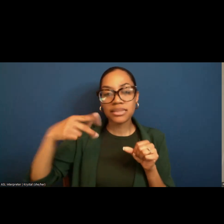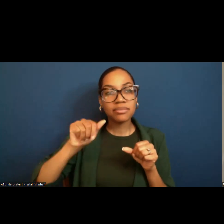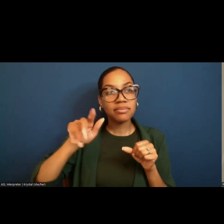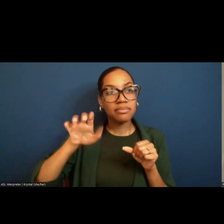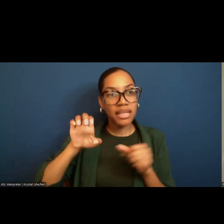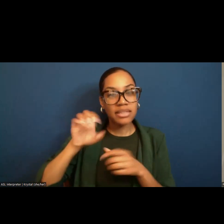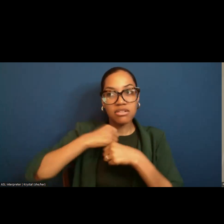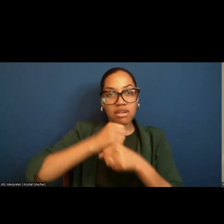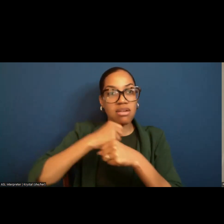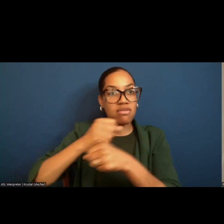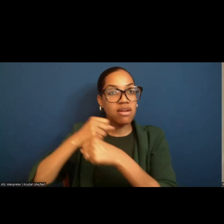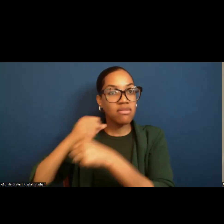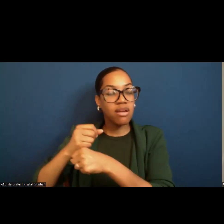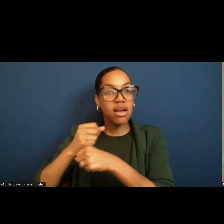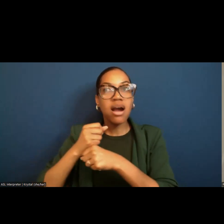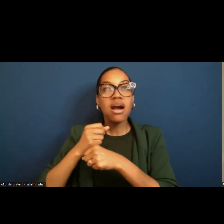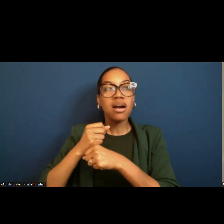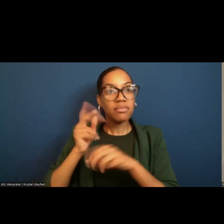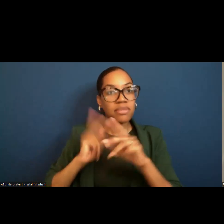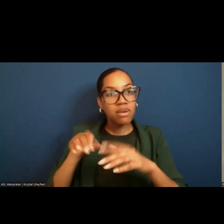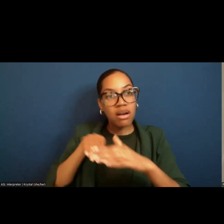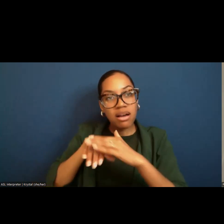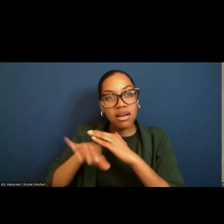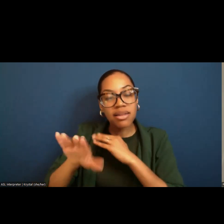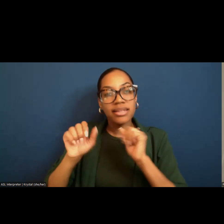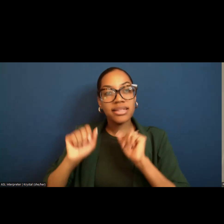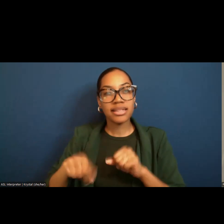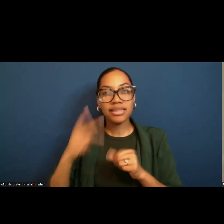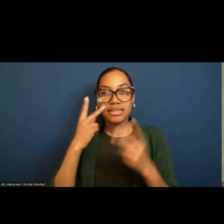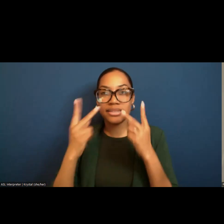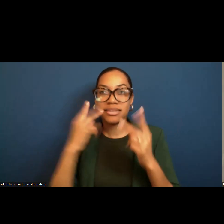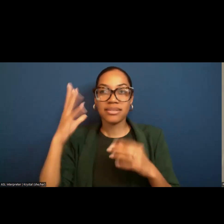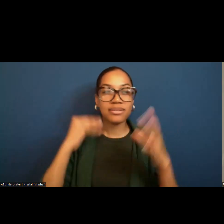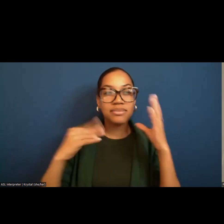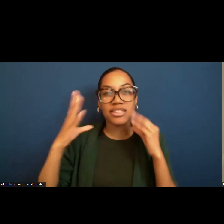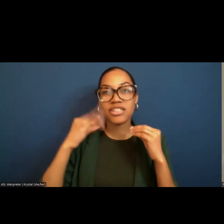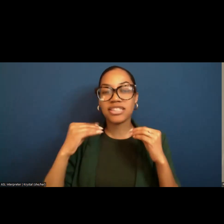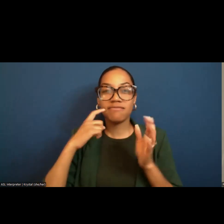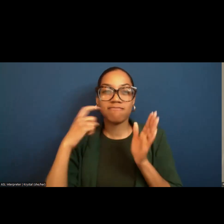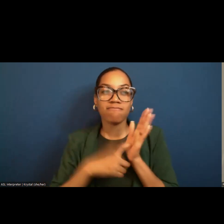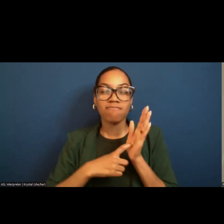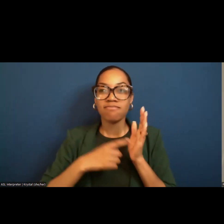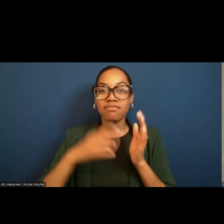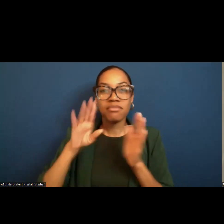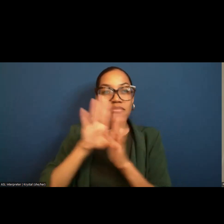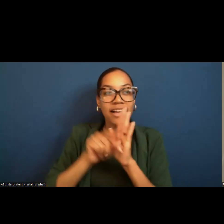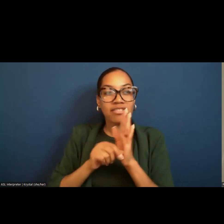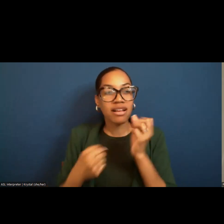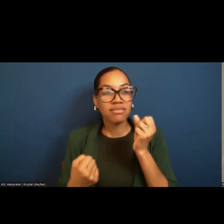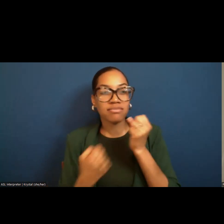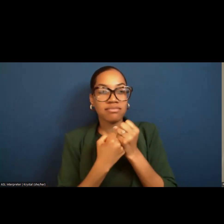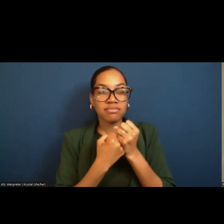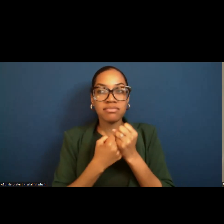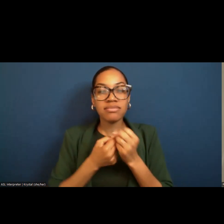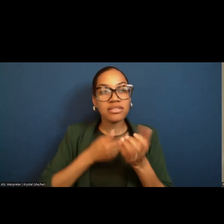safe and nurturing environments, spaces that honor their experiences and their backgrounds, spaces where they can consciously engage in